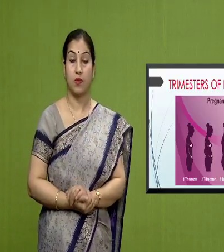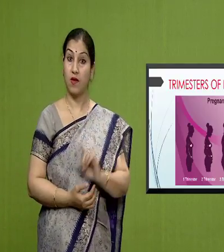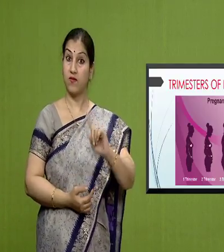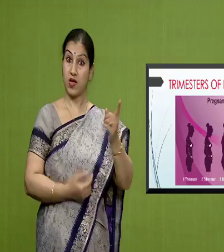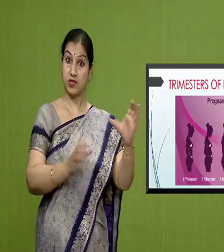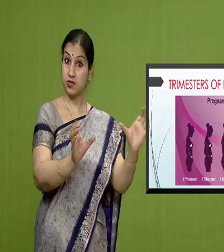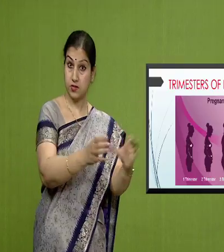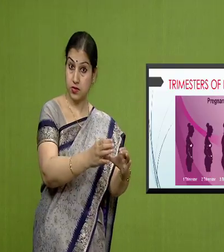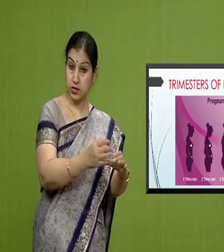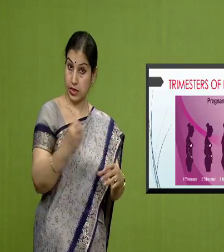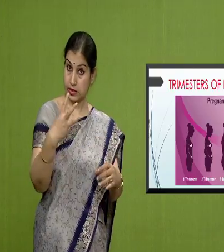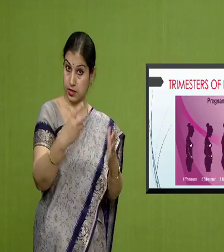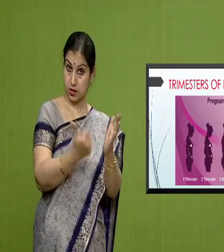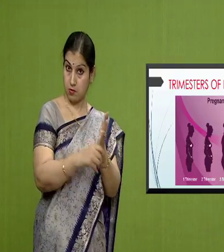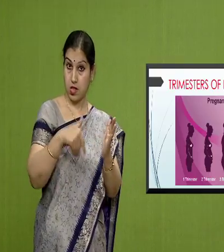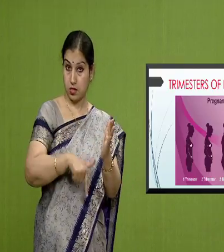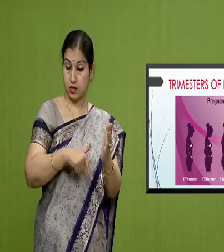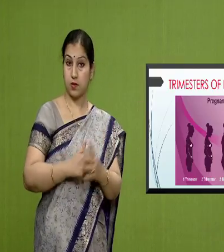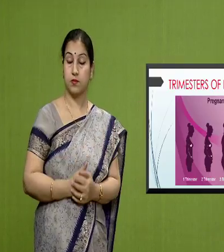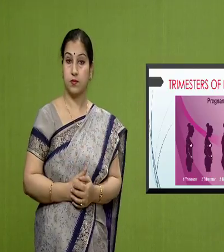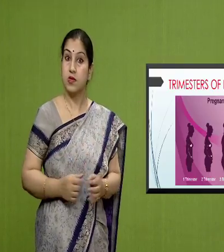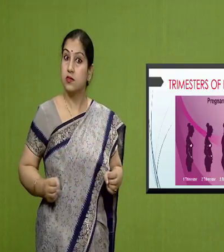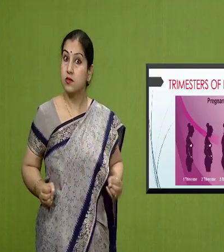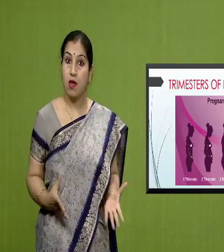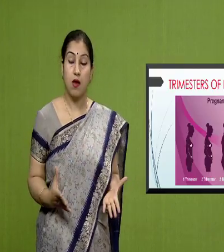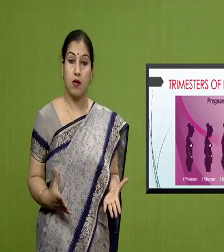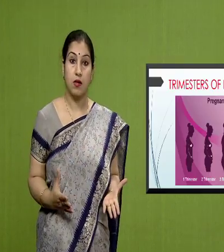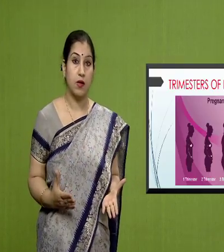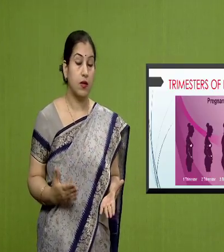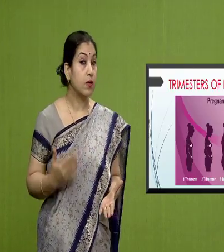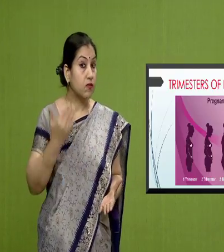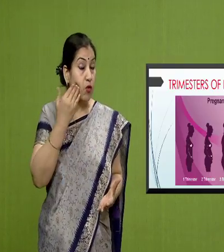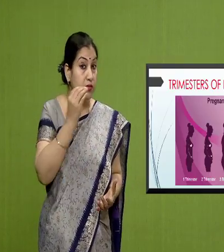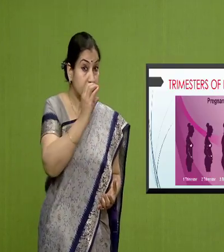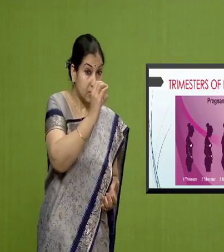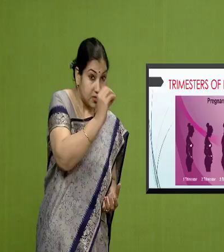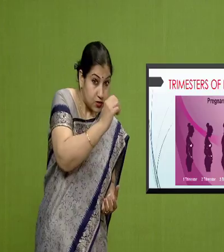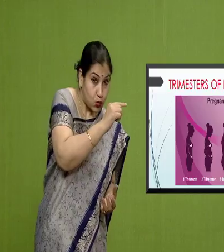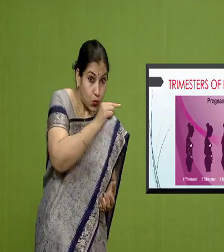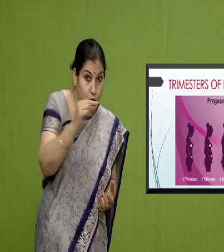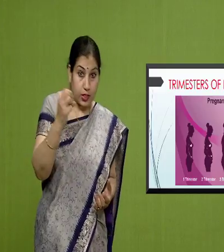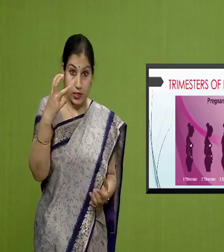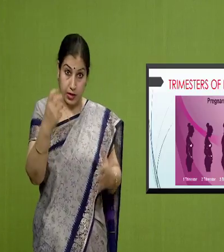The first trimester, that begins from 0 to 3